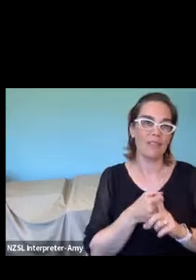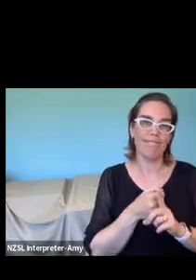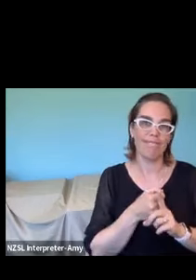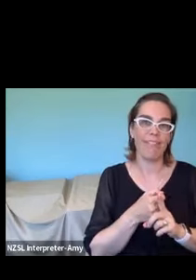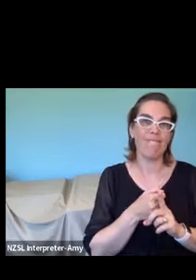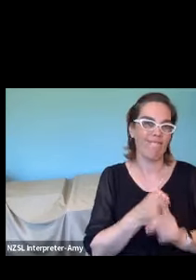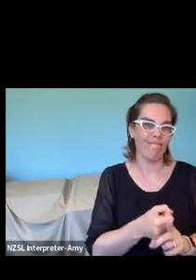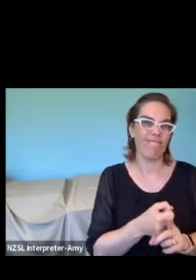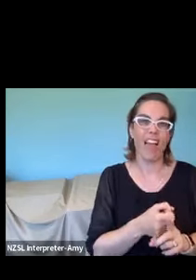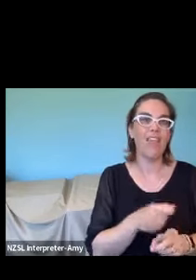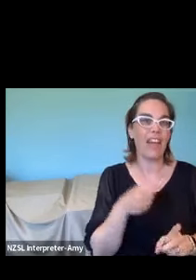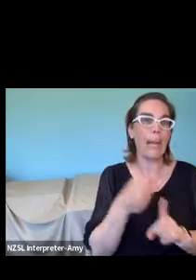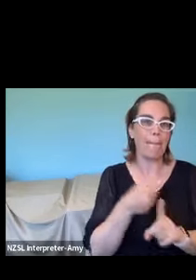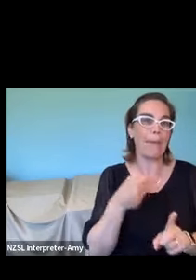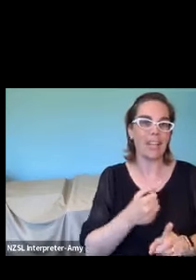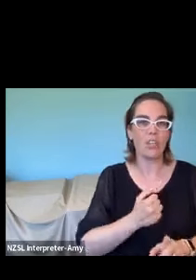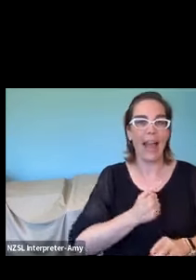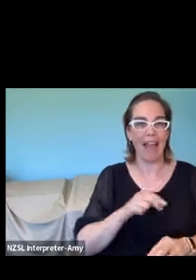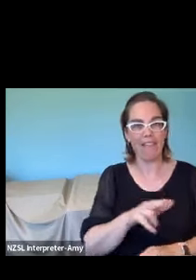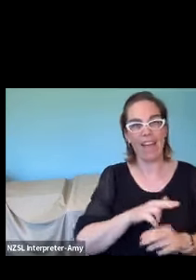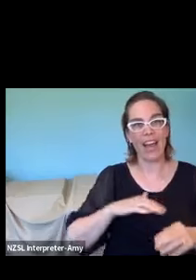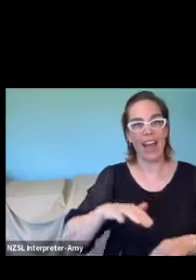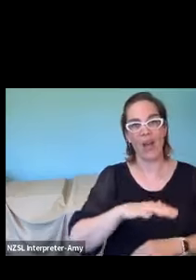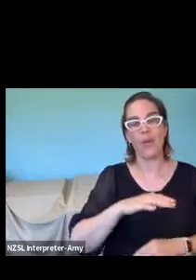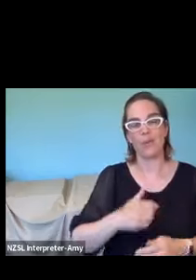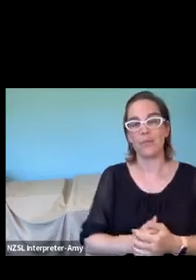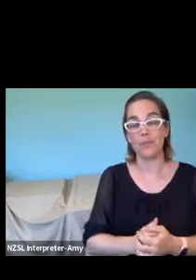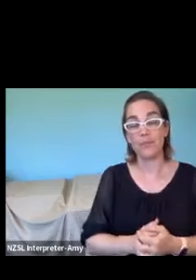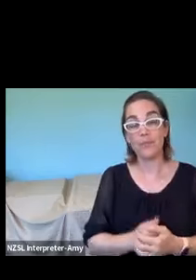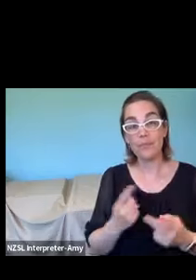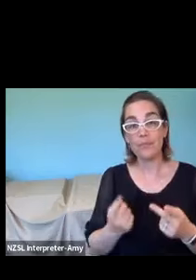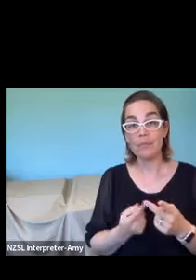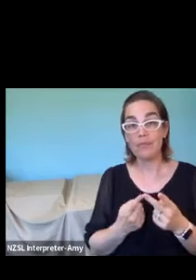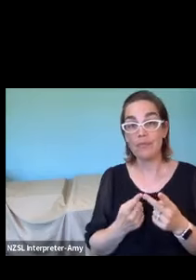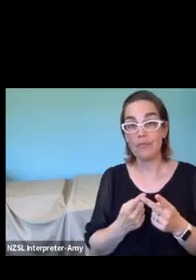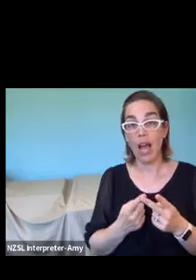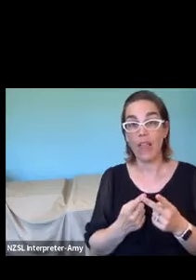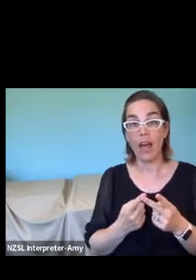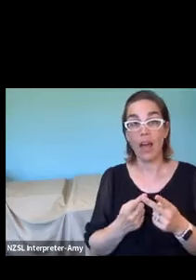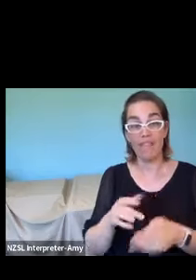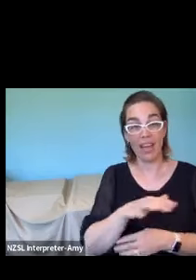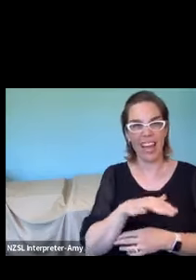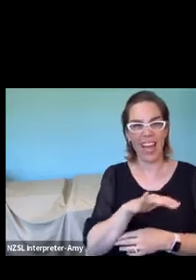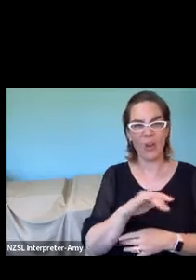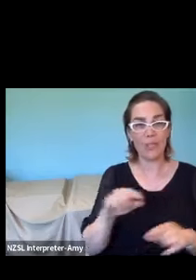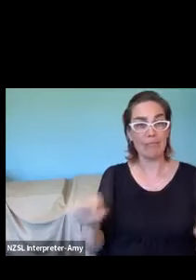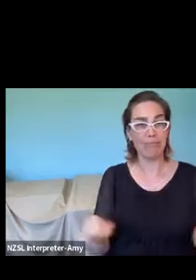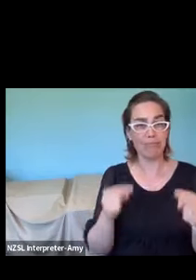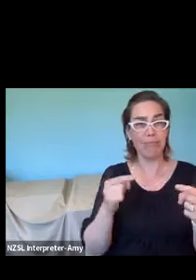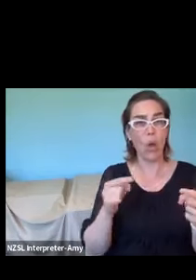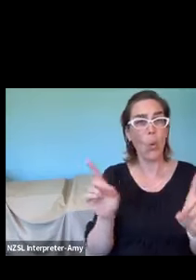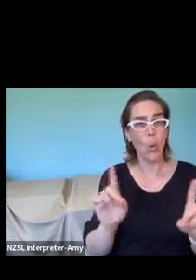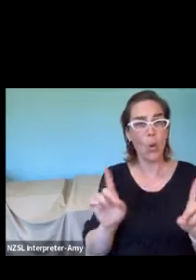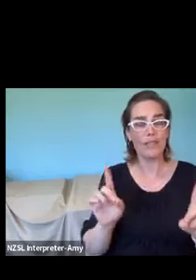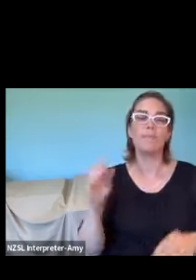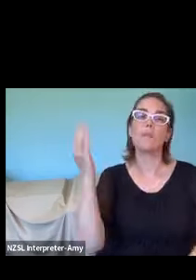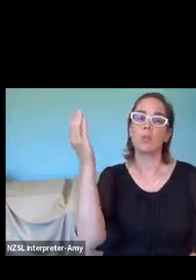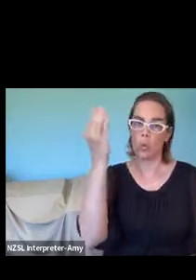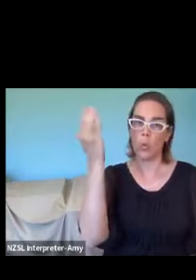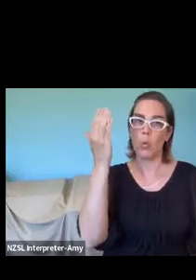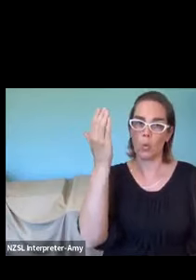whānau. The other major issue that our families face is schools. And with schools, some of that is around the